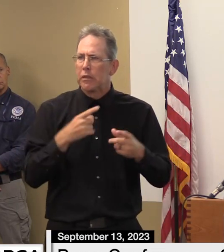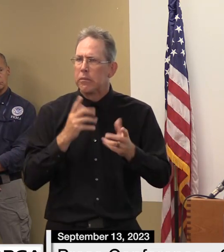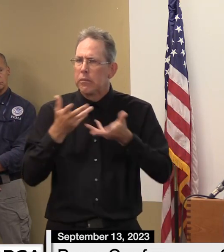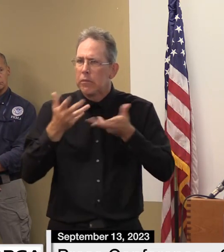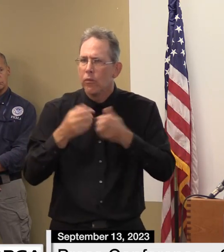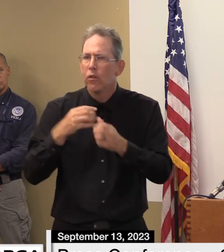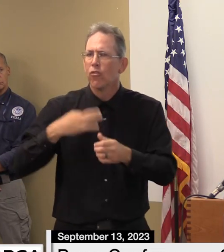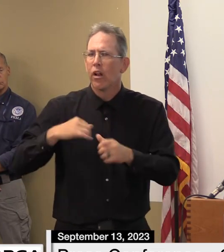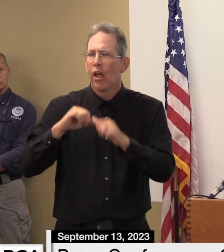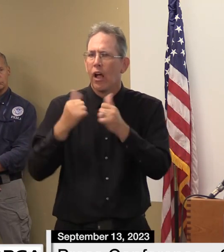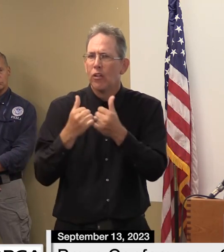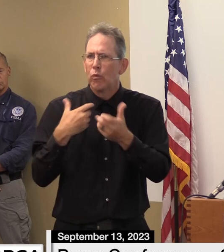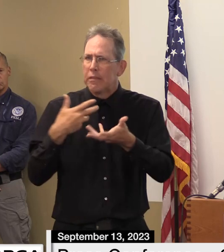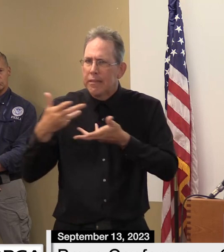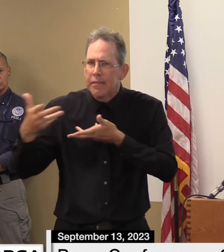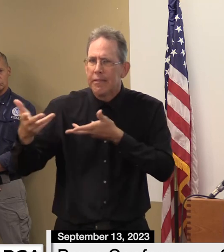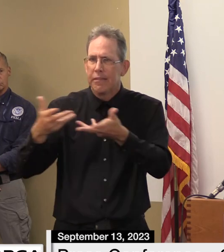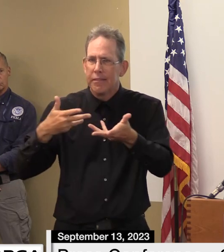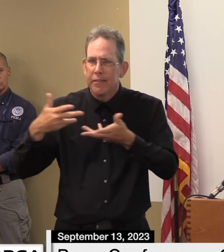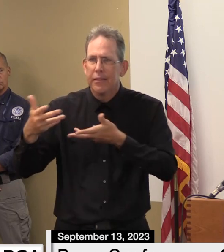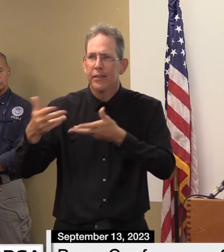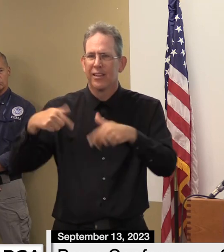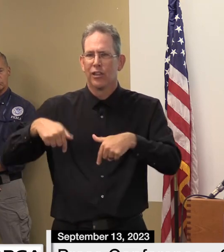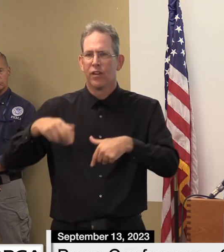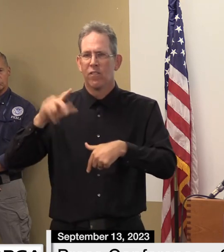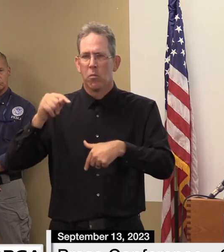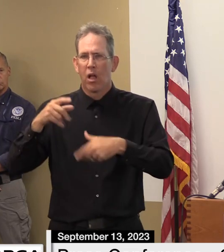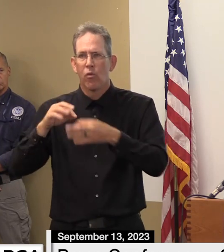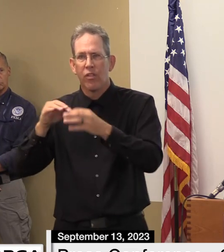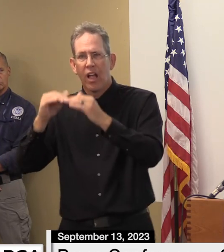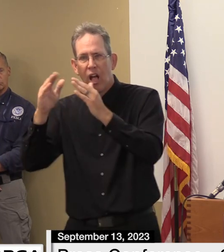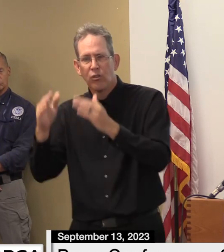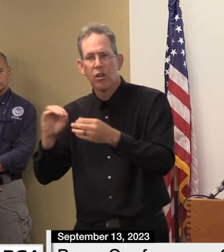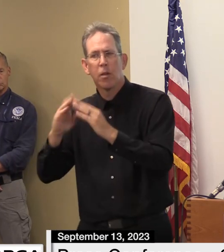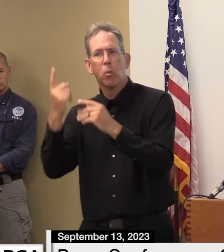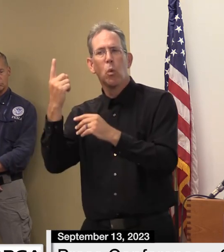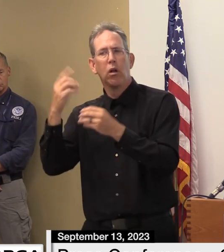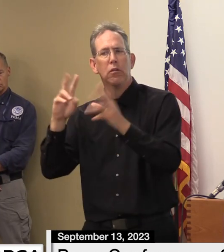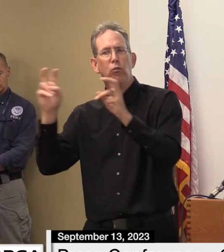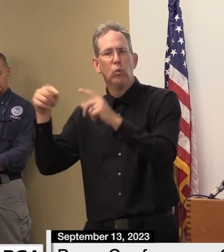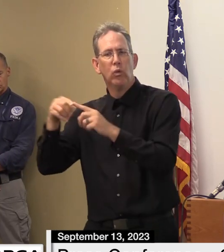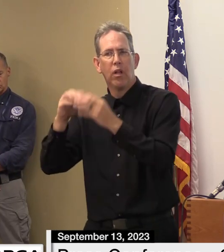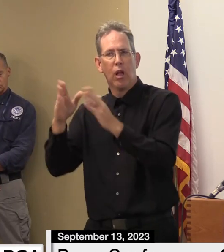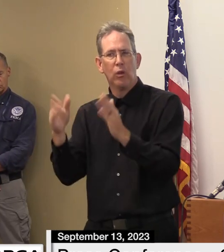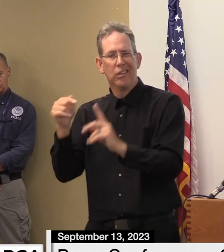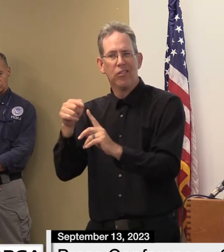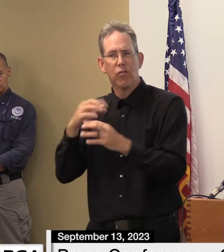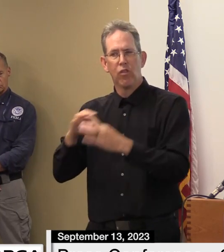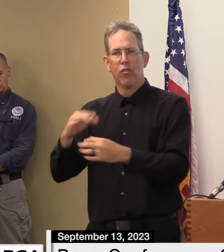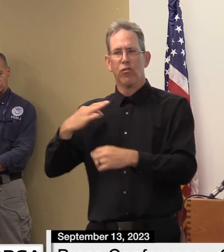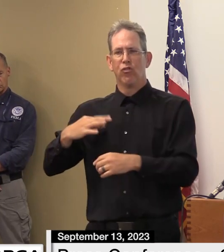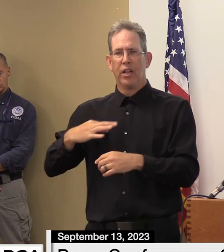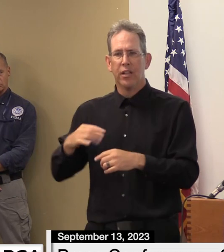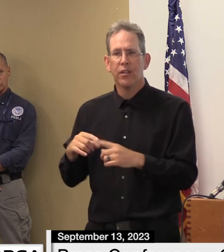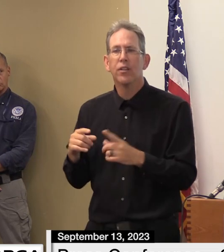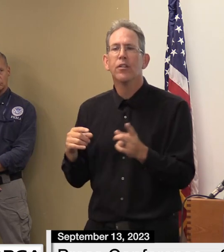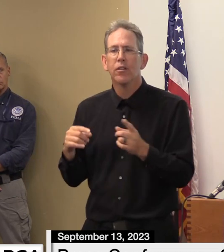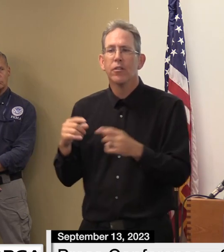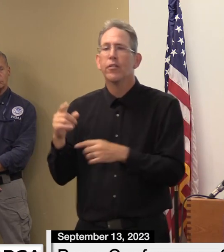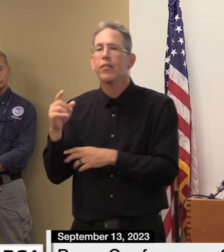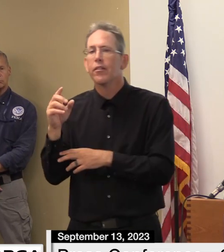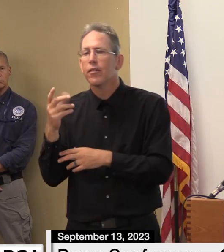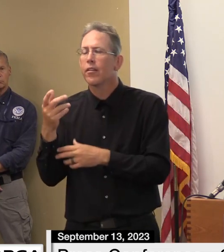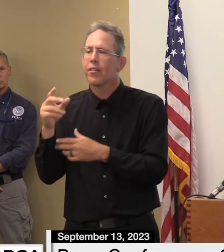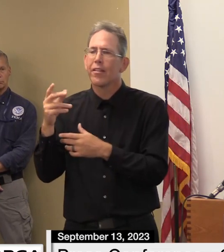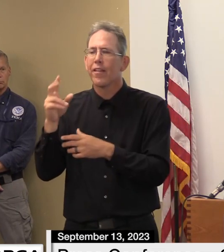with them, housing was like the number one issue. When we talked about the venture capital investment that's been made in Vermont